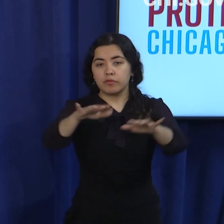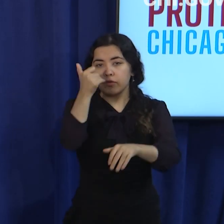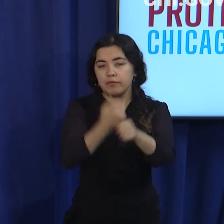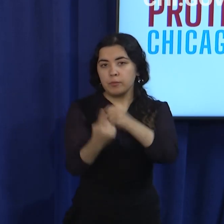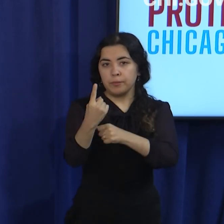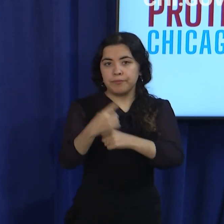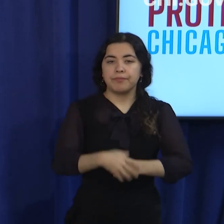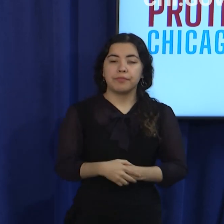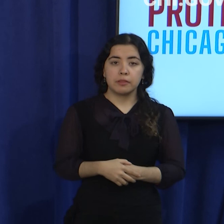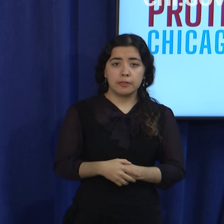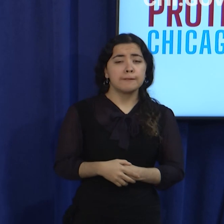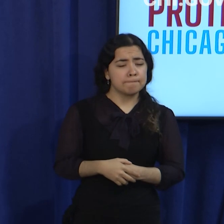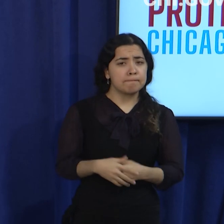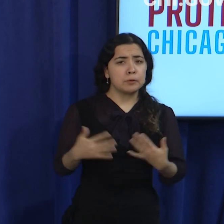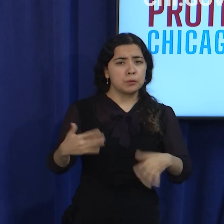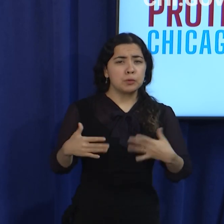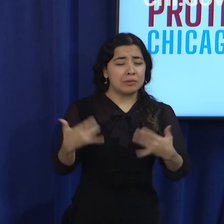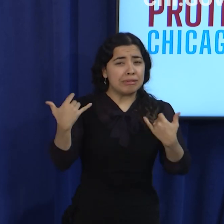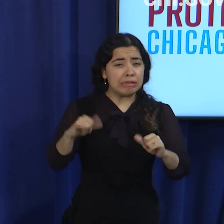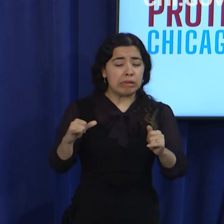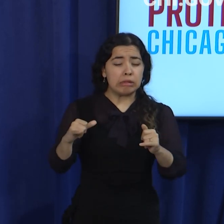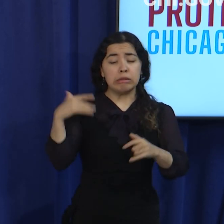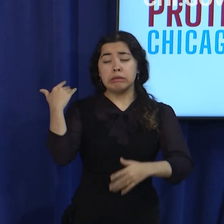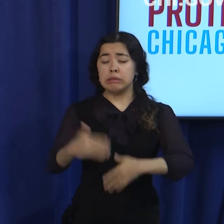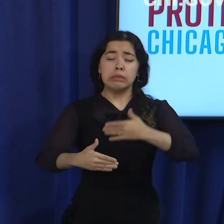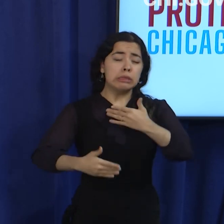got a lot of steps in this journey.